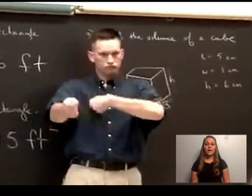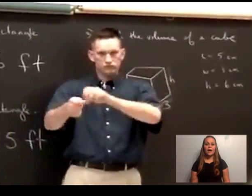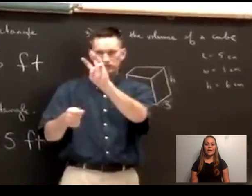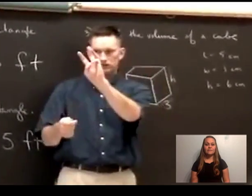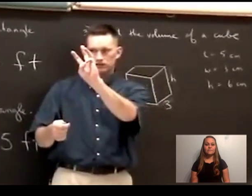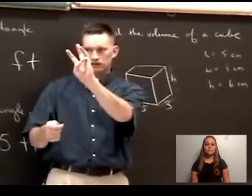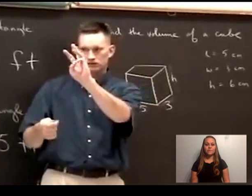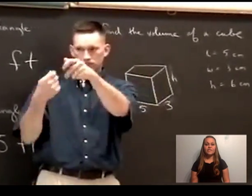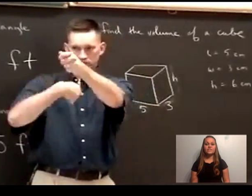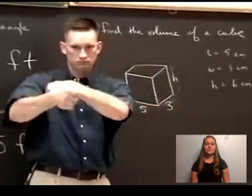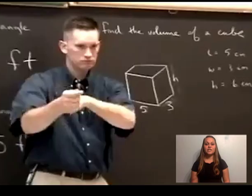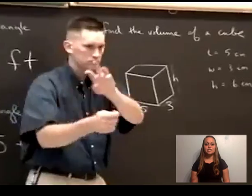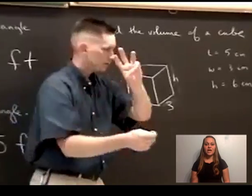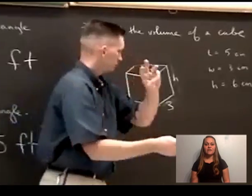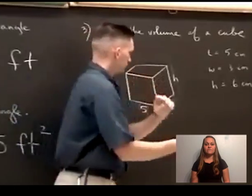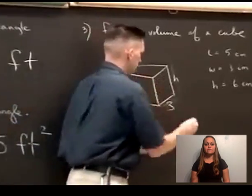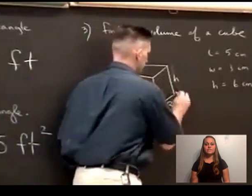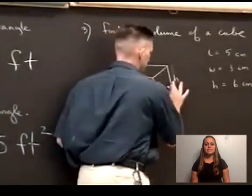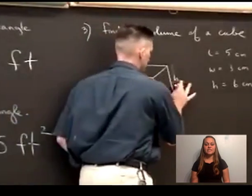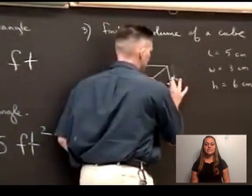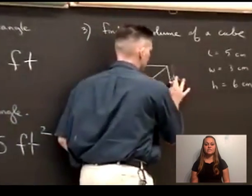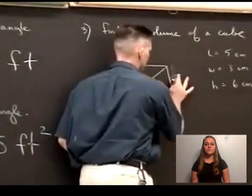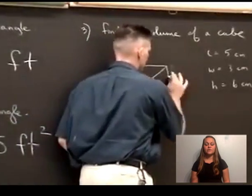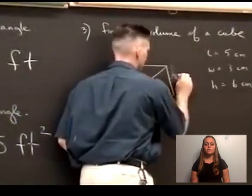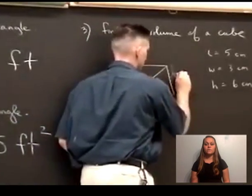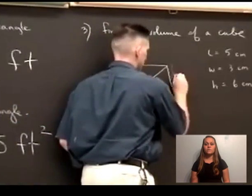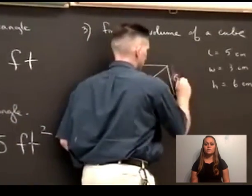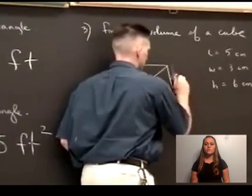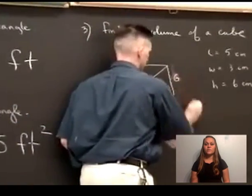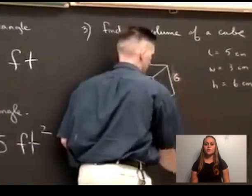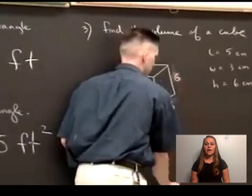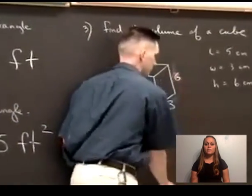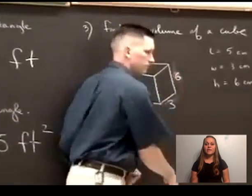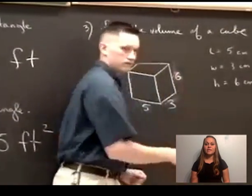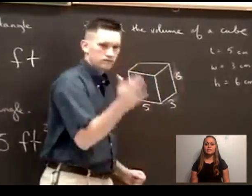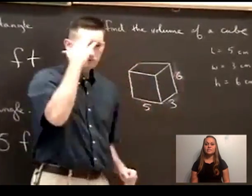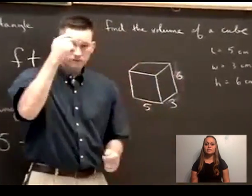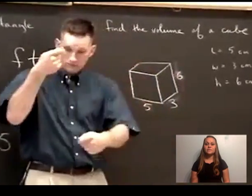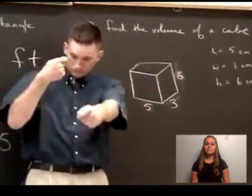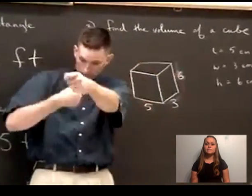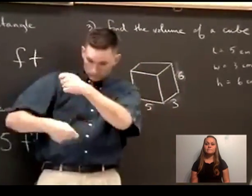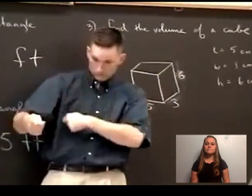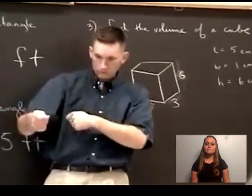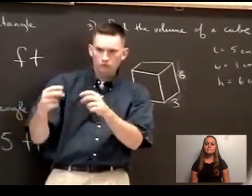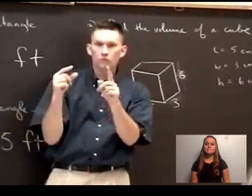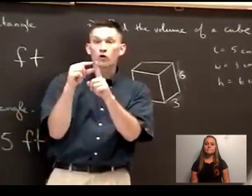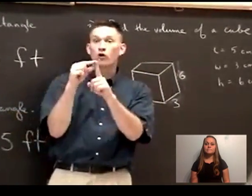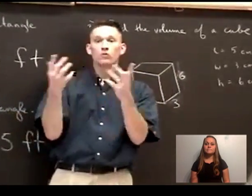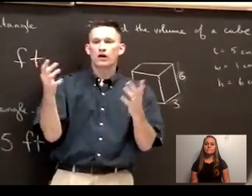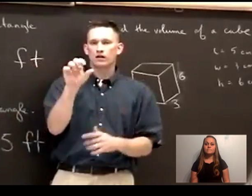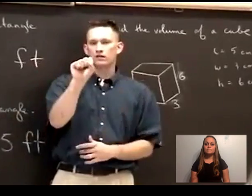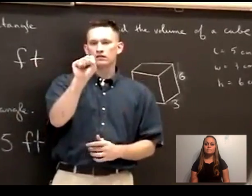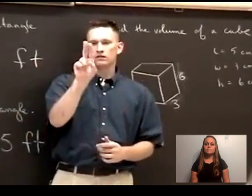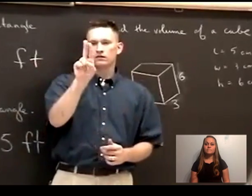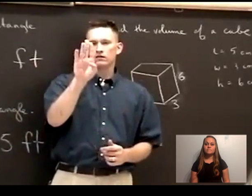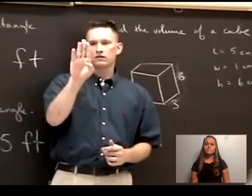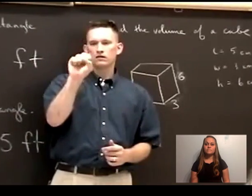Now what about height? We need to change height for a 6 because we know how big it is.